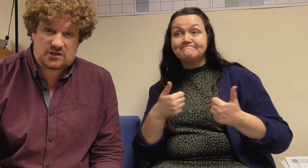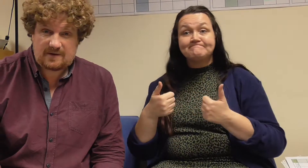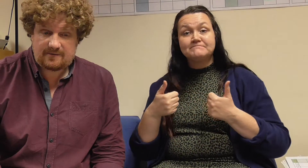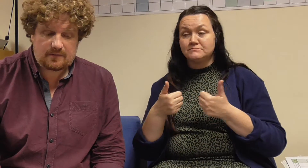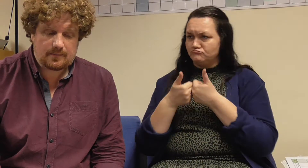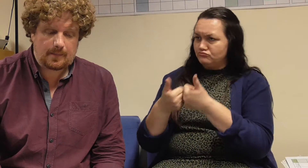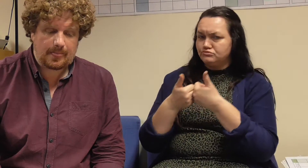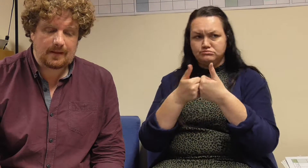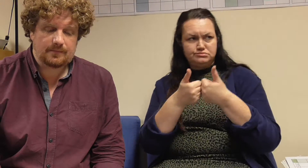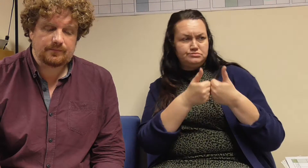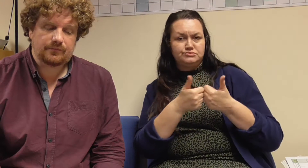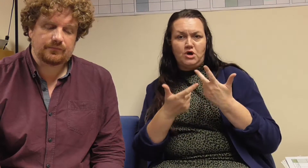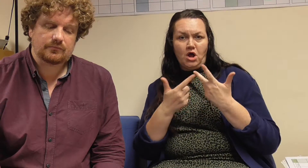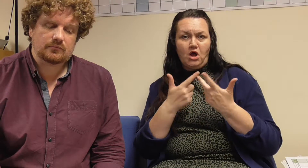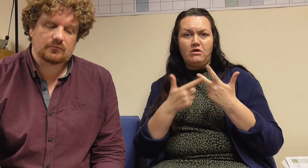Supportive?